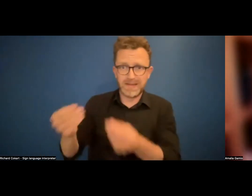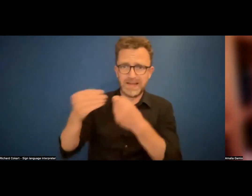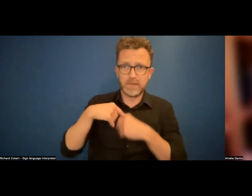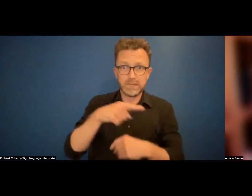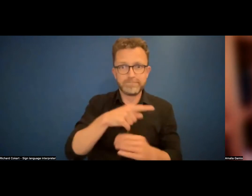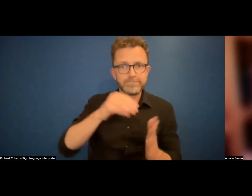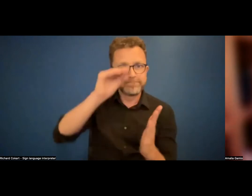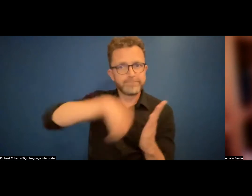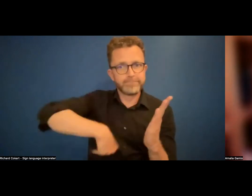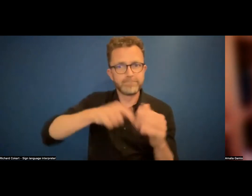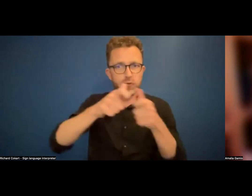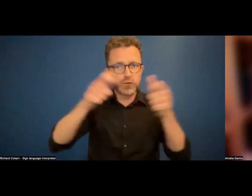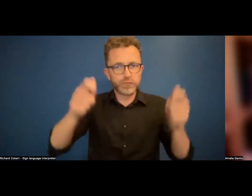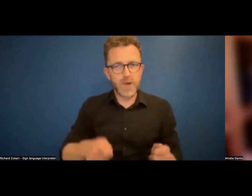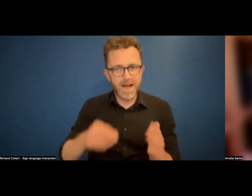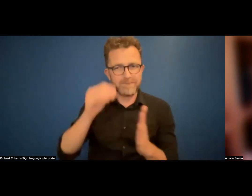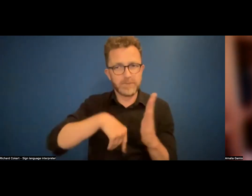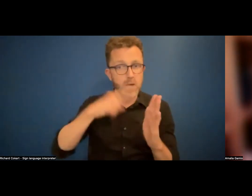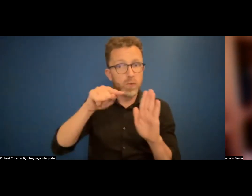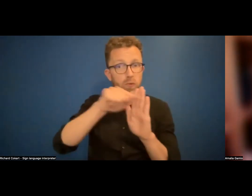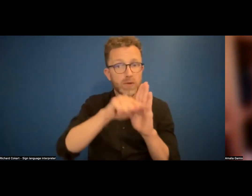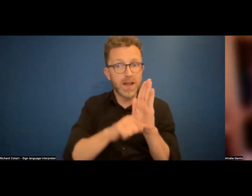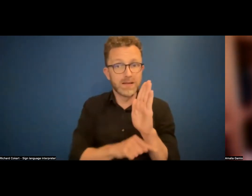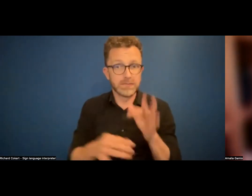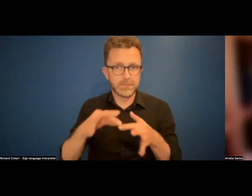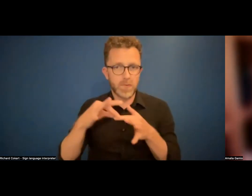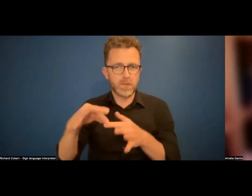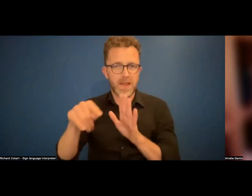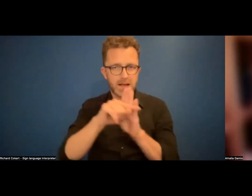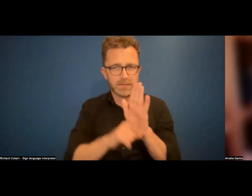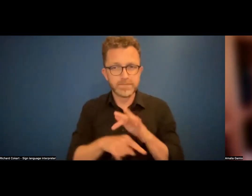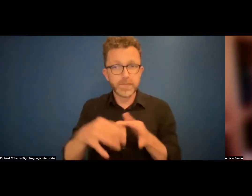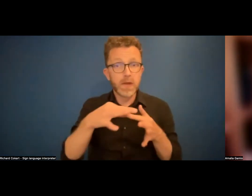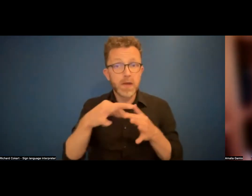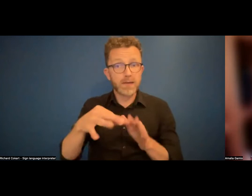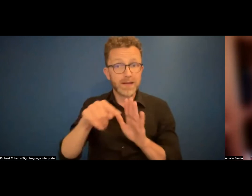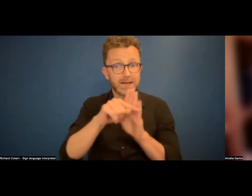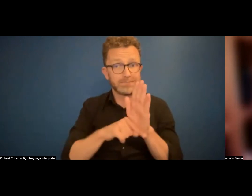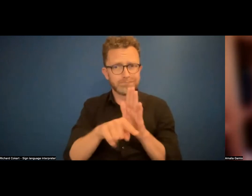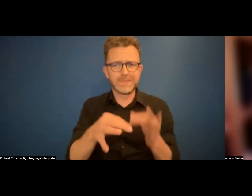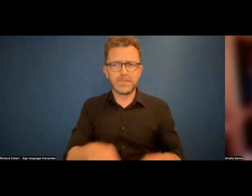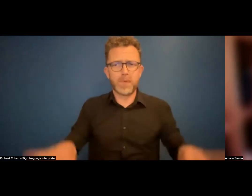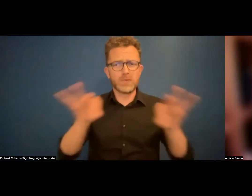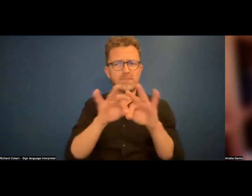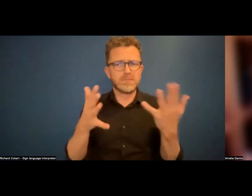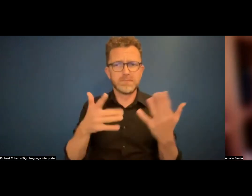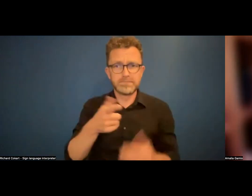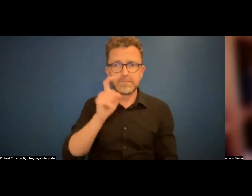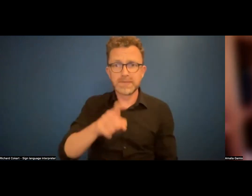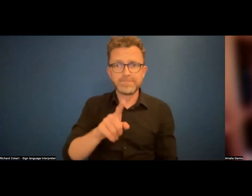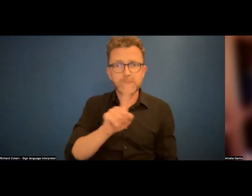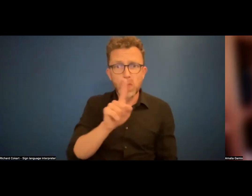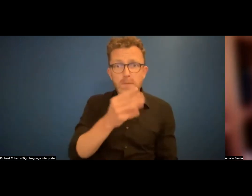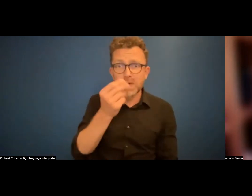by removing it from the patient position and focusing on environmental factors that